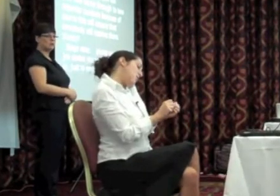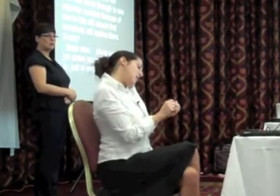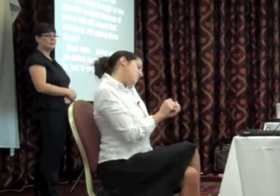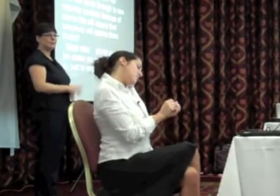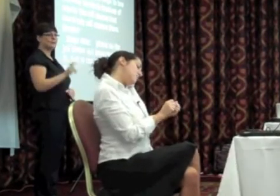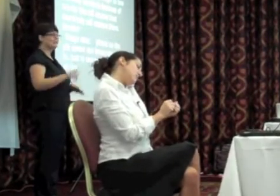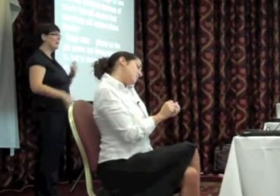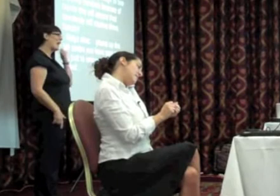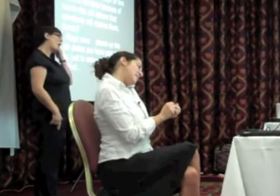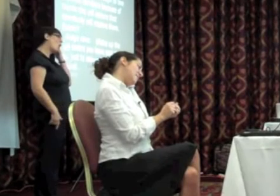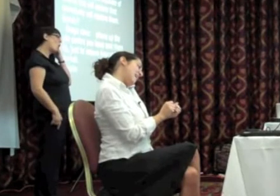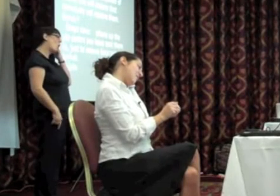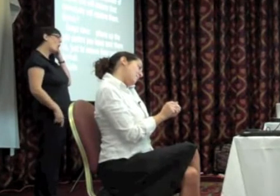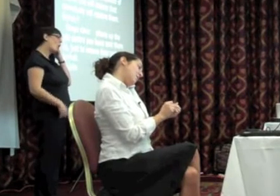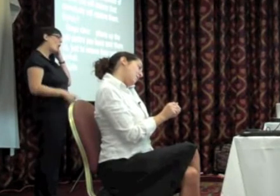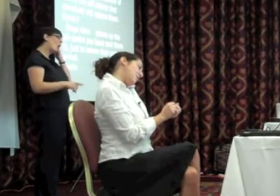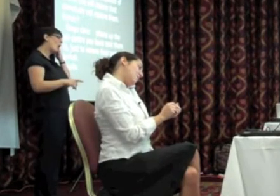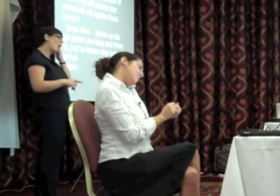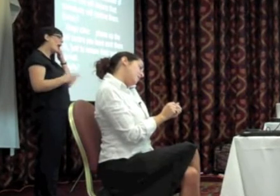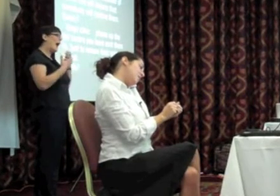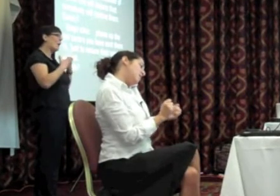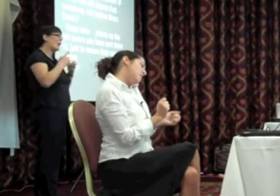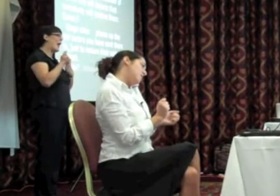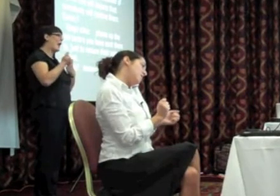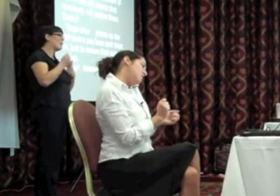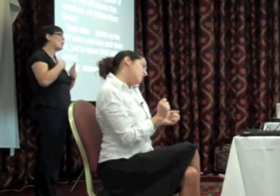Hello, Job Centre Plus, how can I help you?